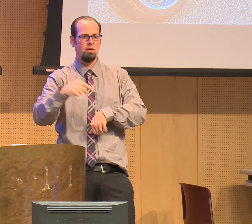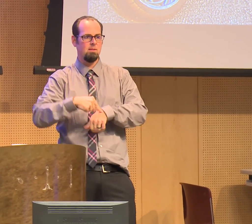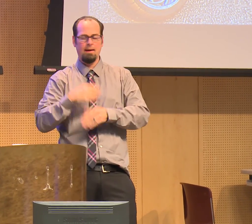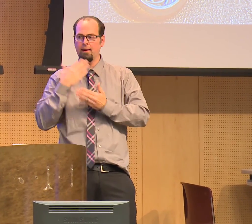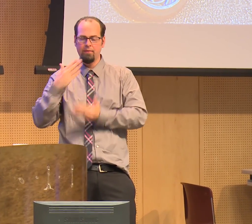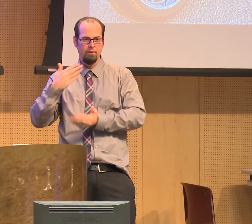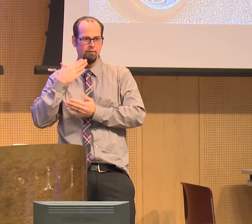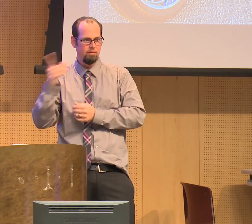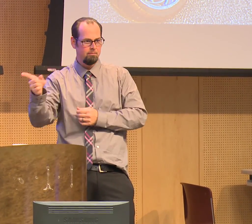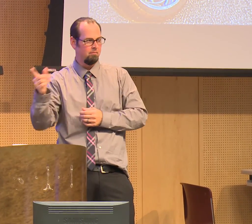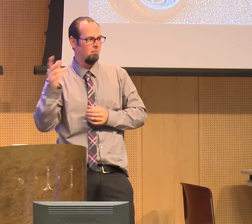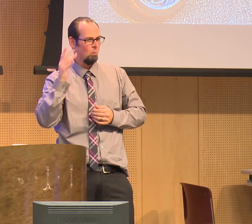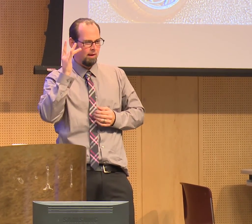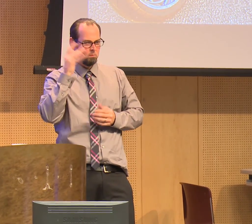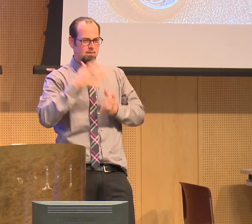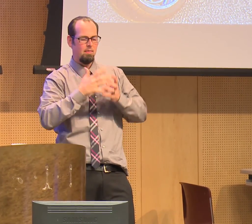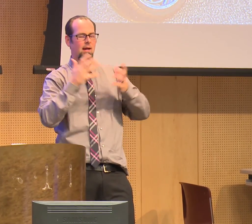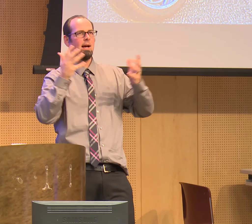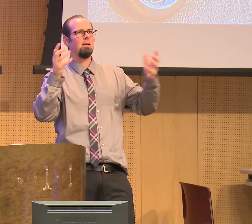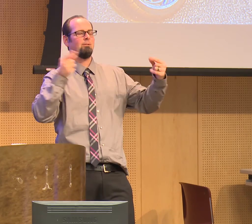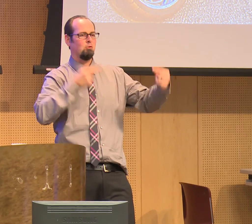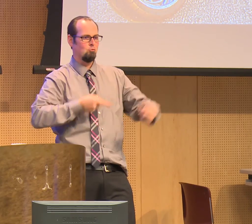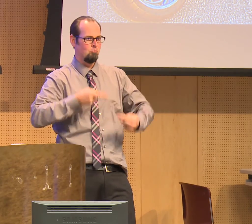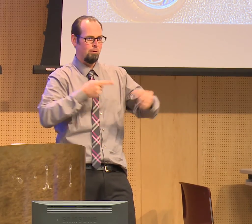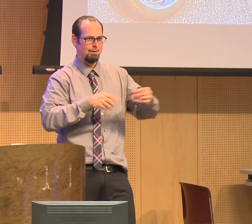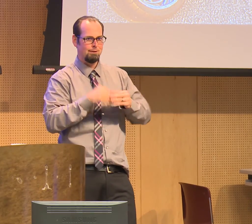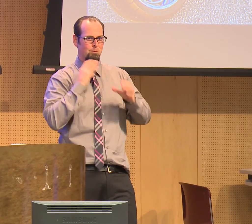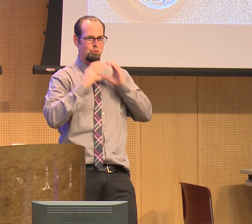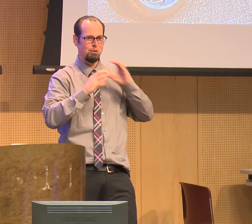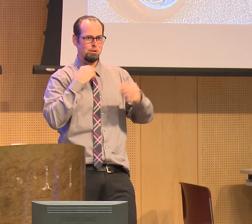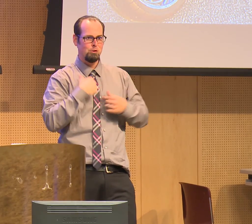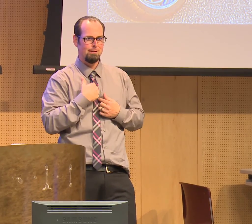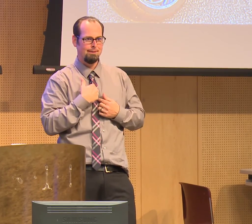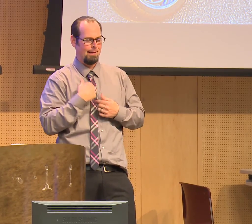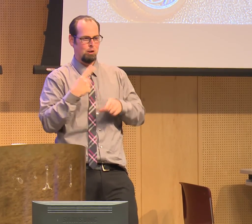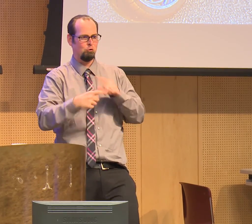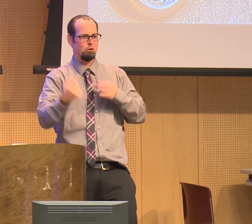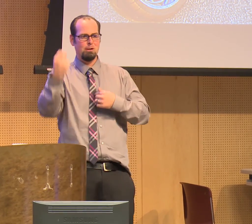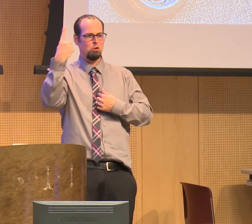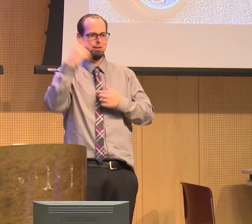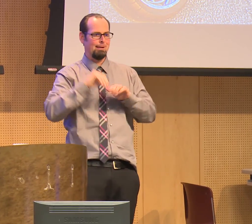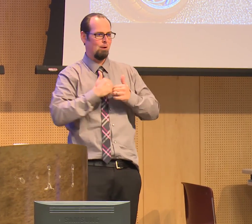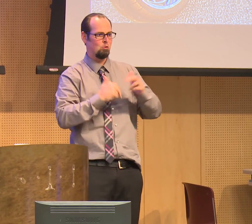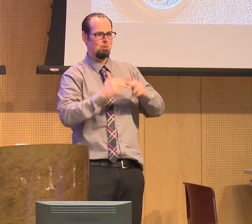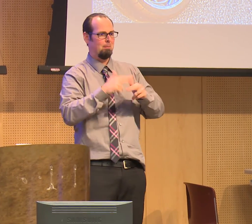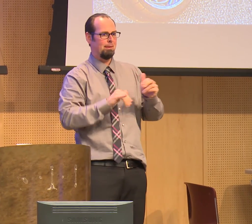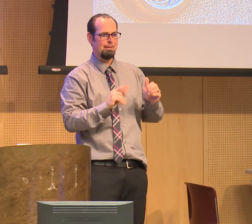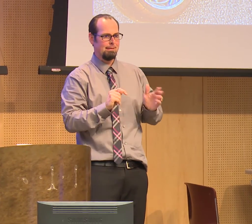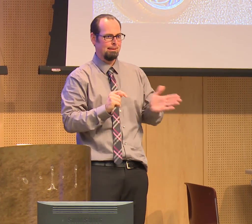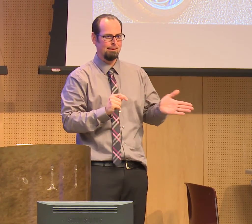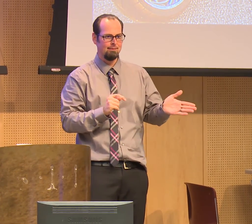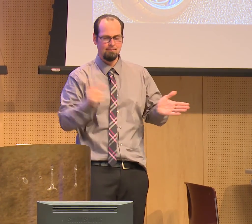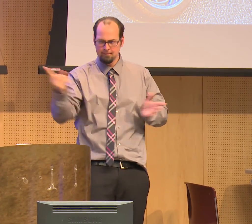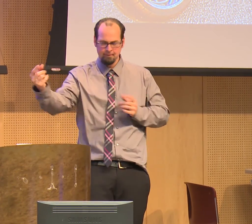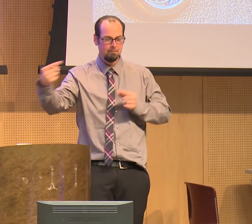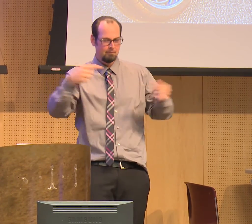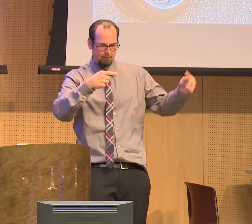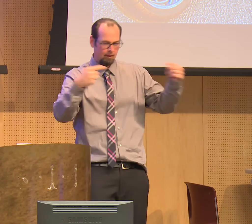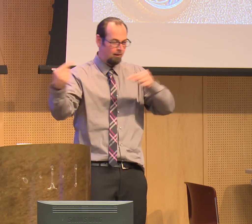time working and building this, but it was a lot of work. I didn't understand a lot on how to build it, so I got a lot of help.